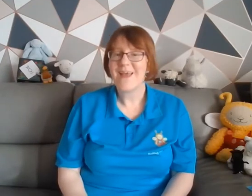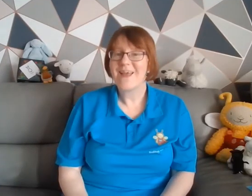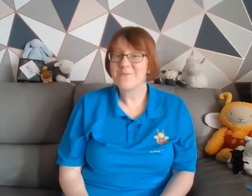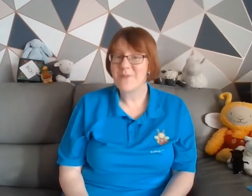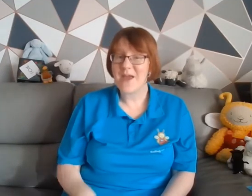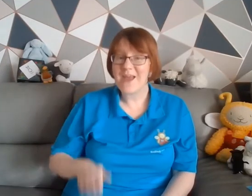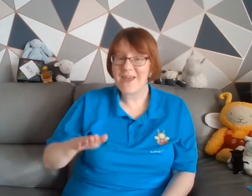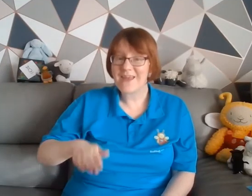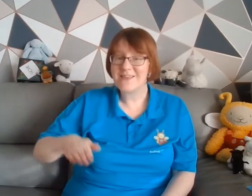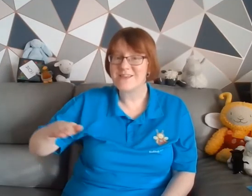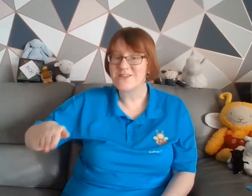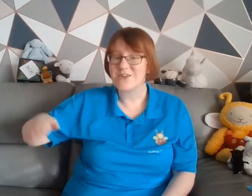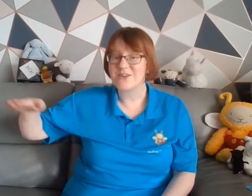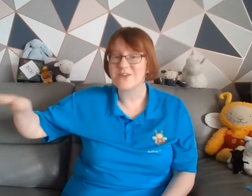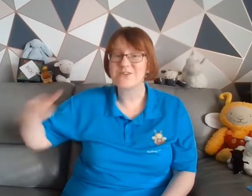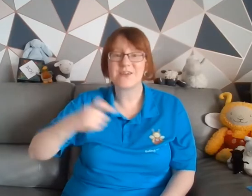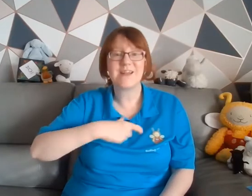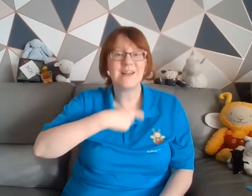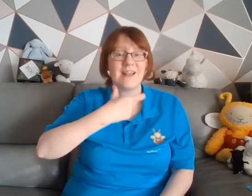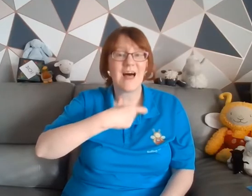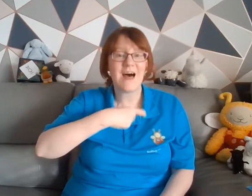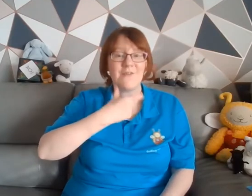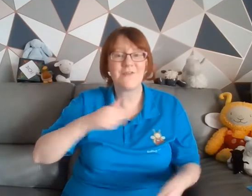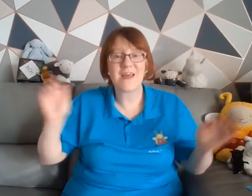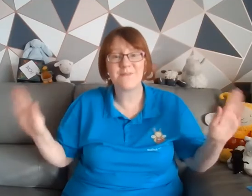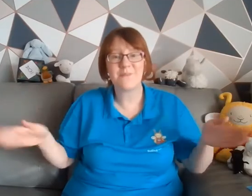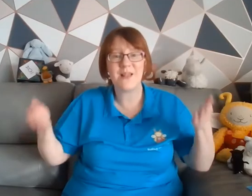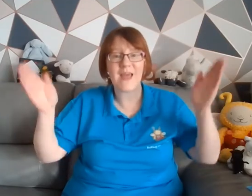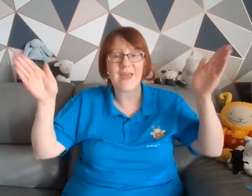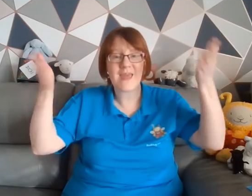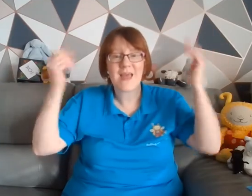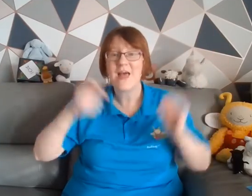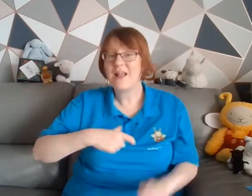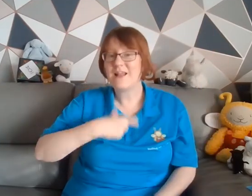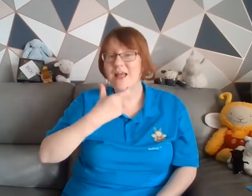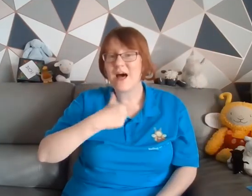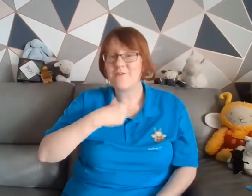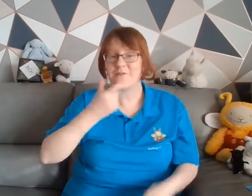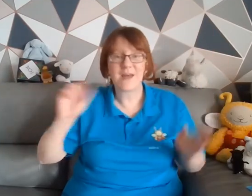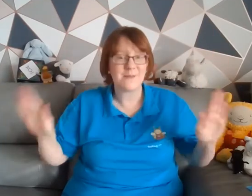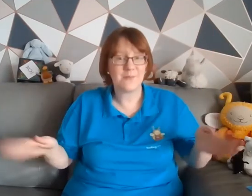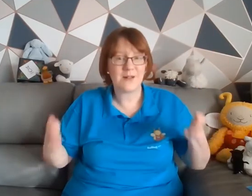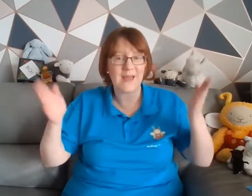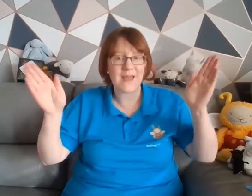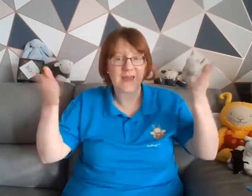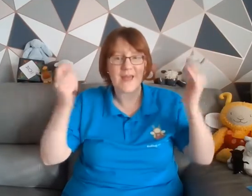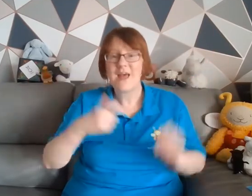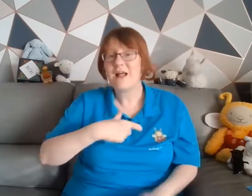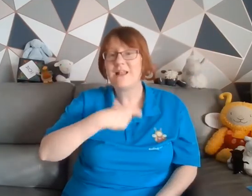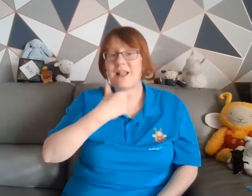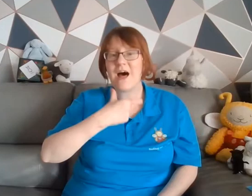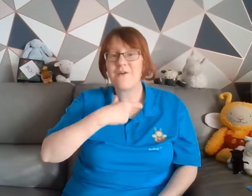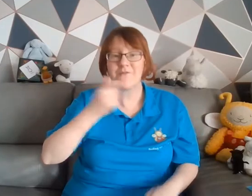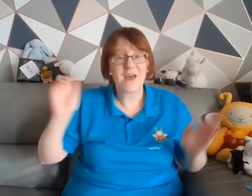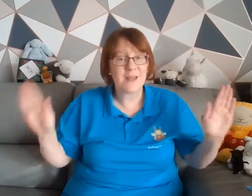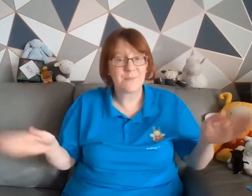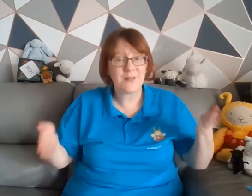It made the children laugh and play, laugh and play, laugh and